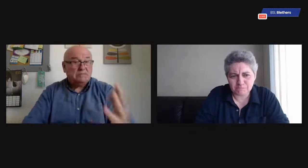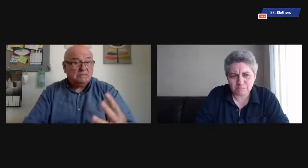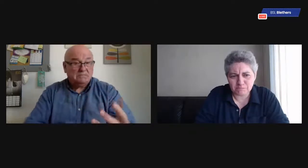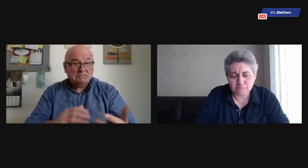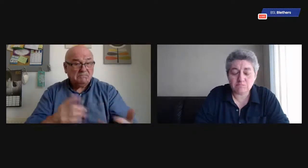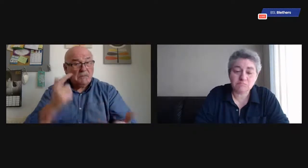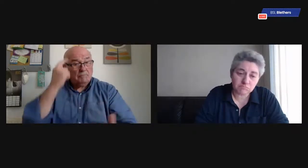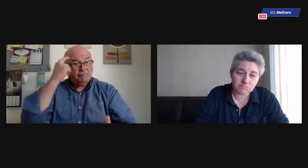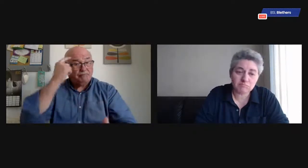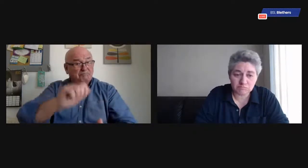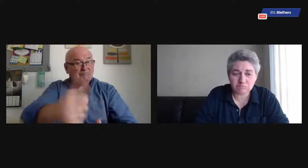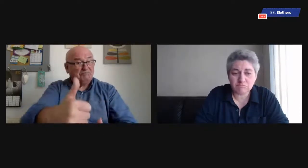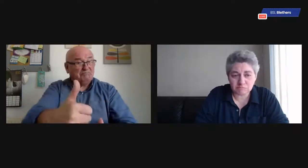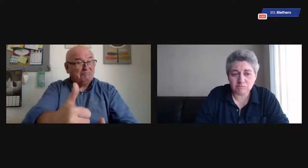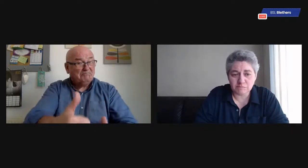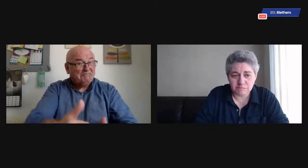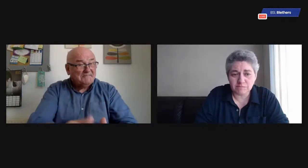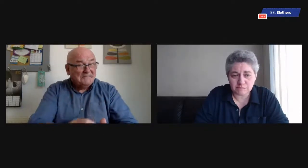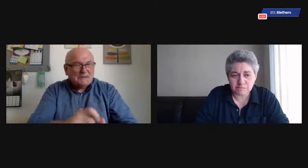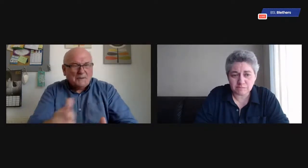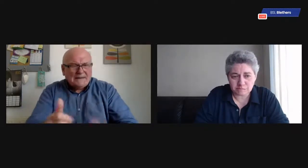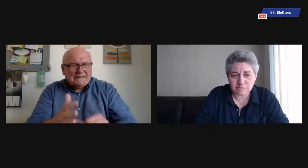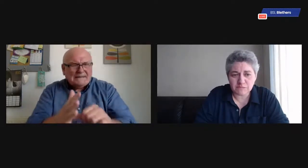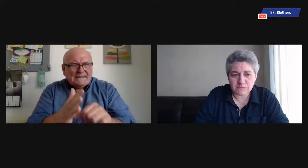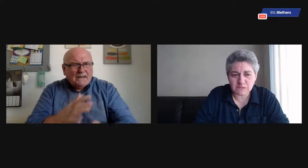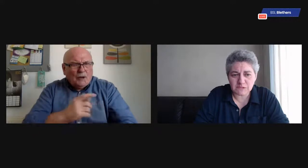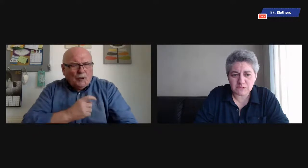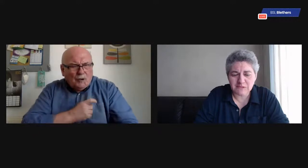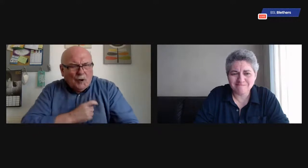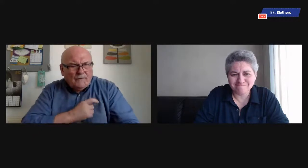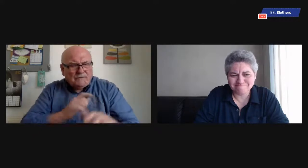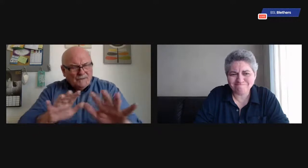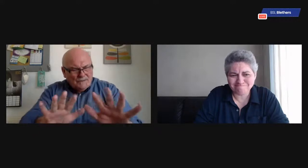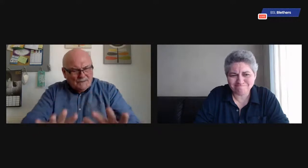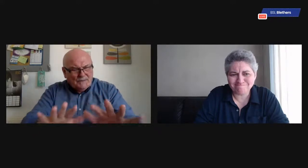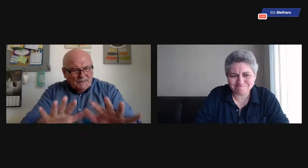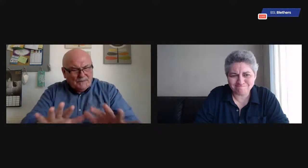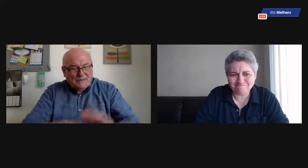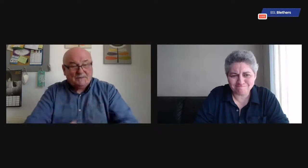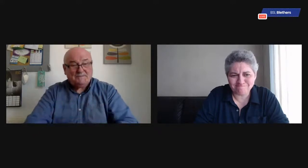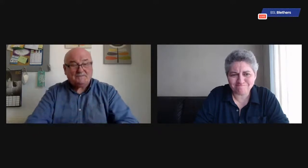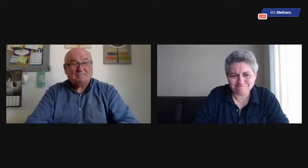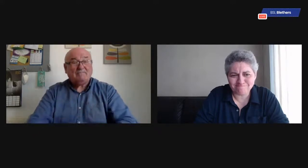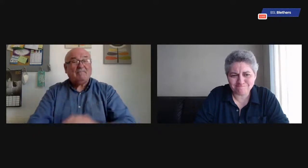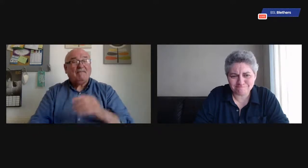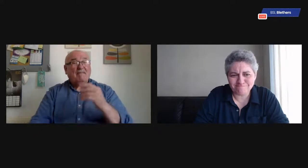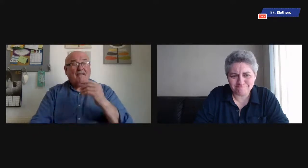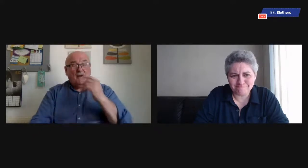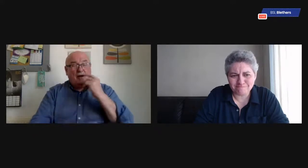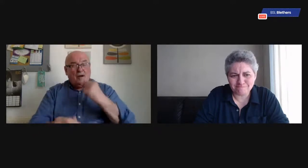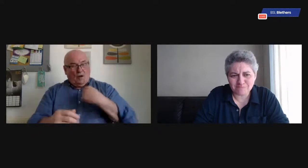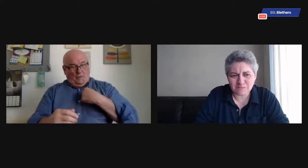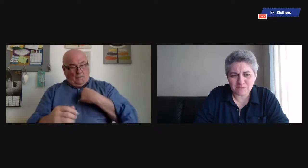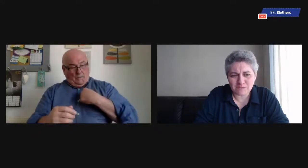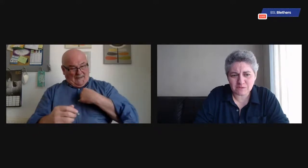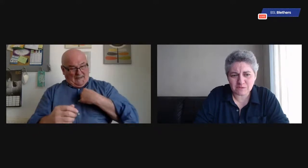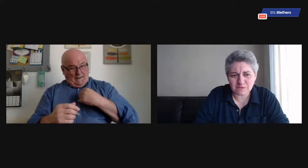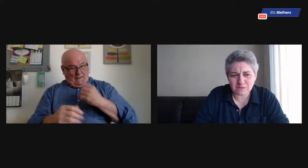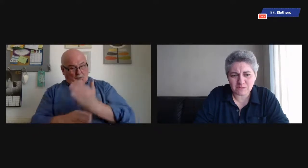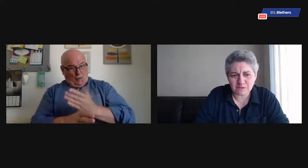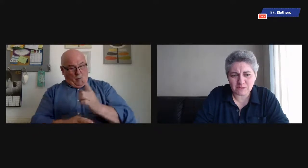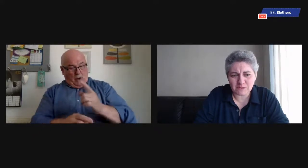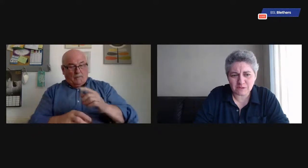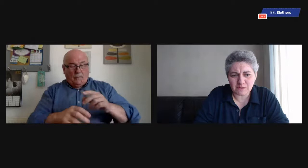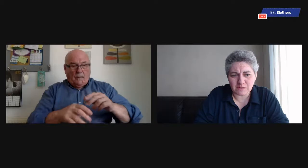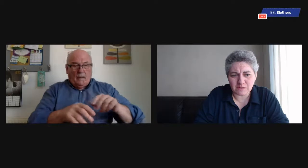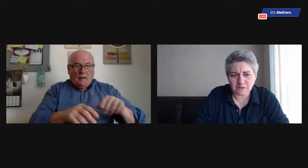get them to understand. Sometimes it's just once and they get the concept. But remember, this could to do with emotional